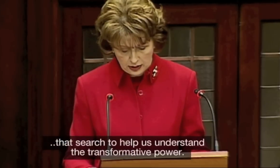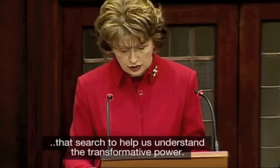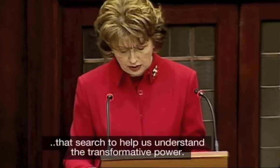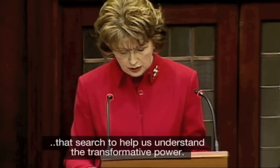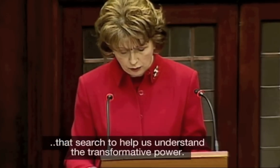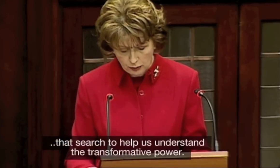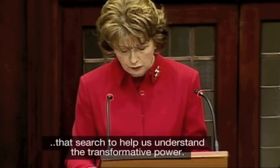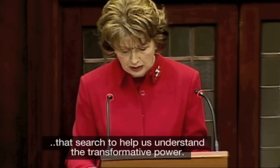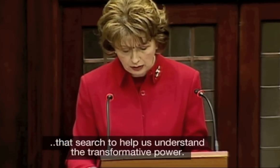the transformative power.